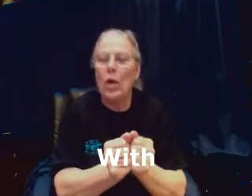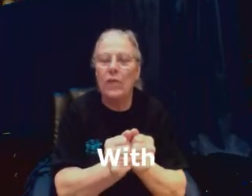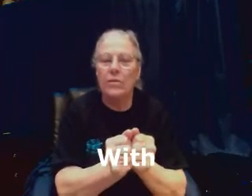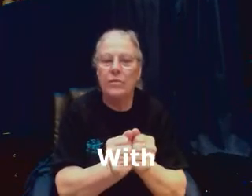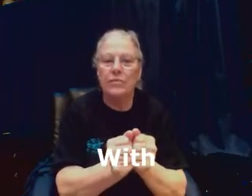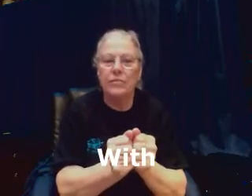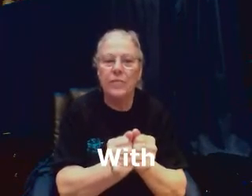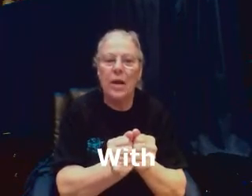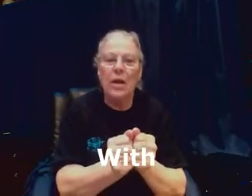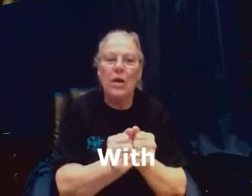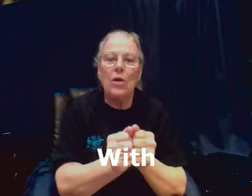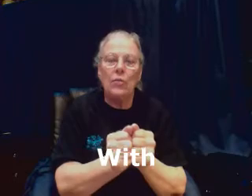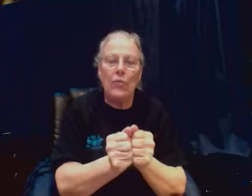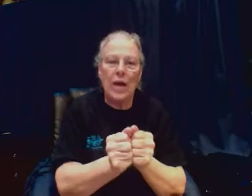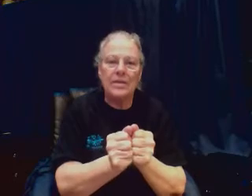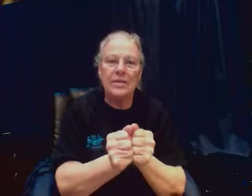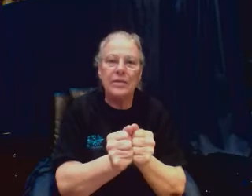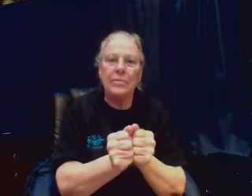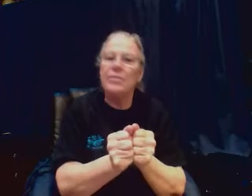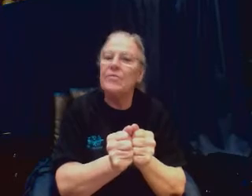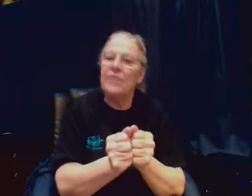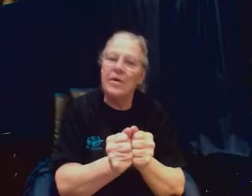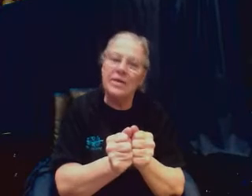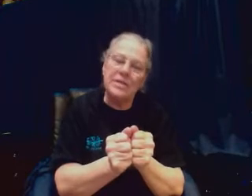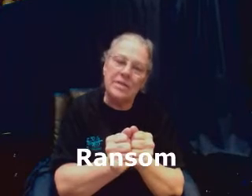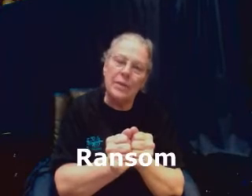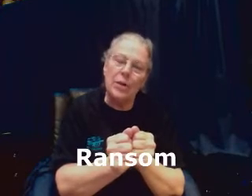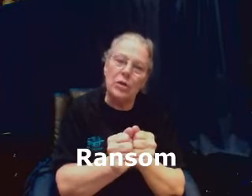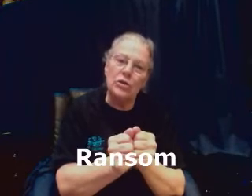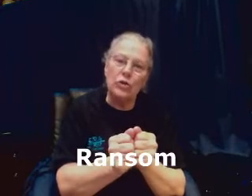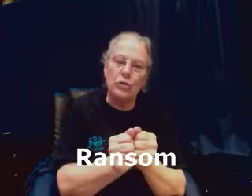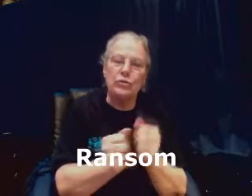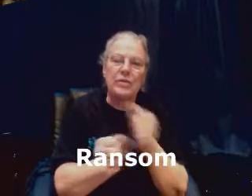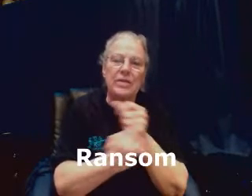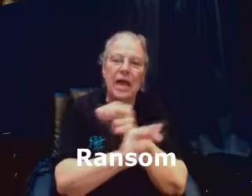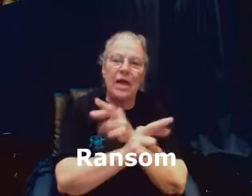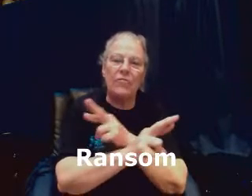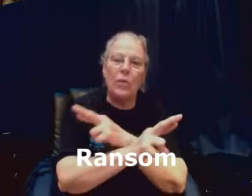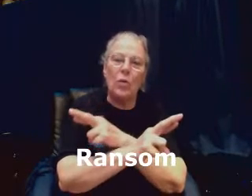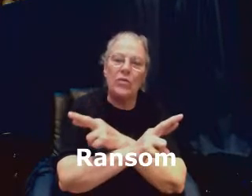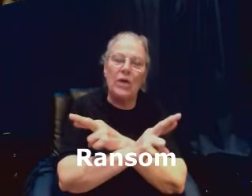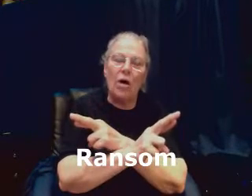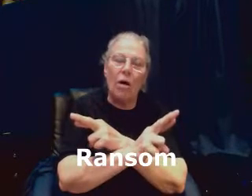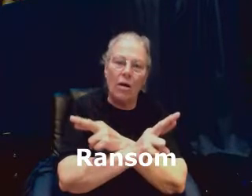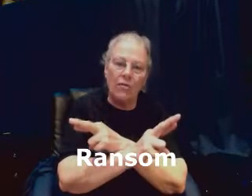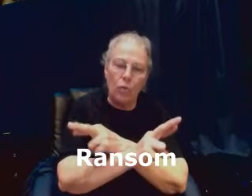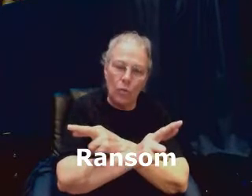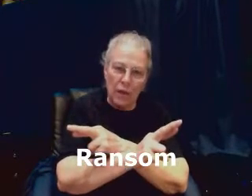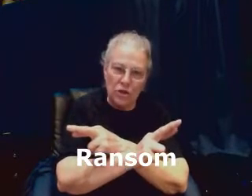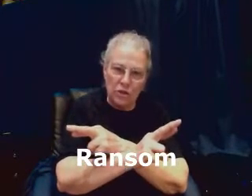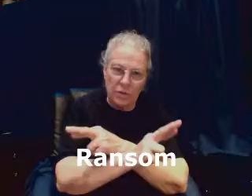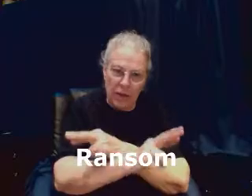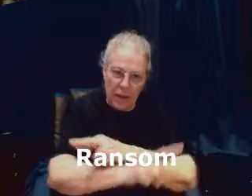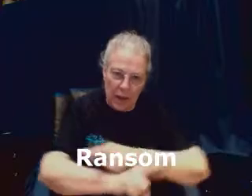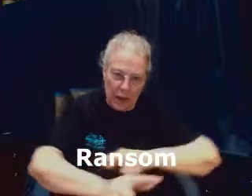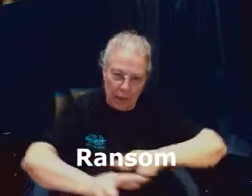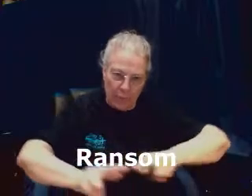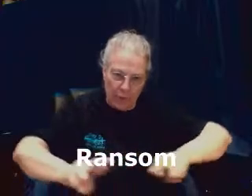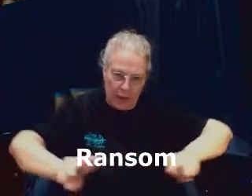With. Ransom, very similar to save, but with the R formation and bringing